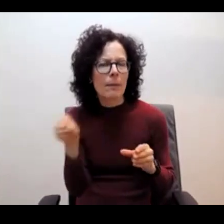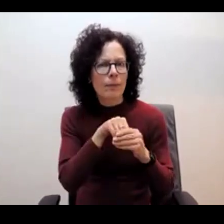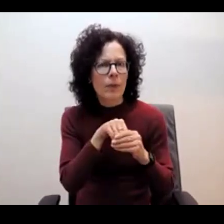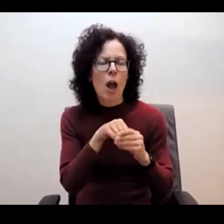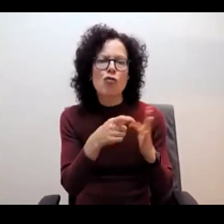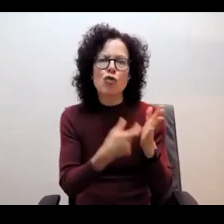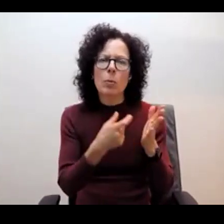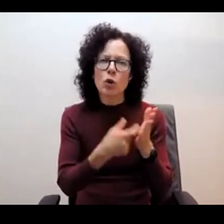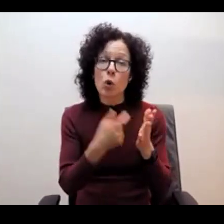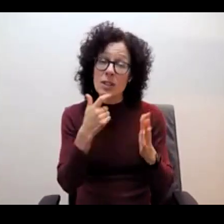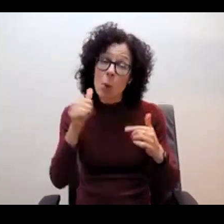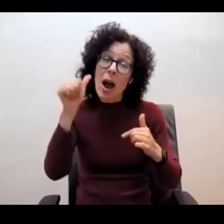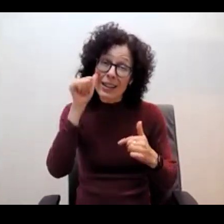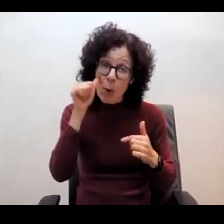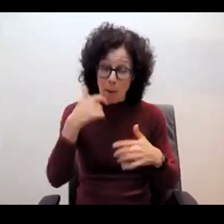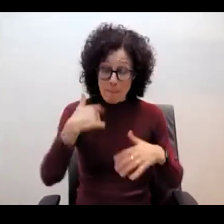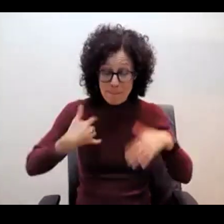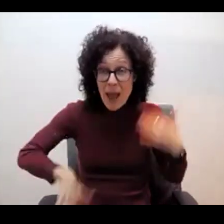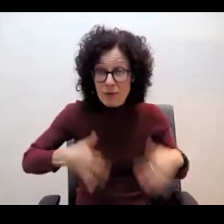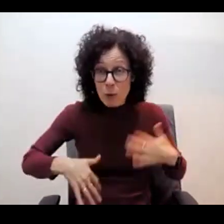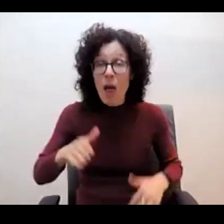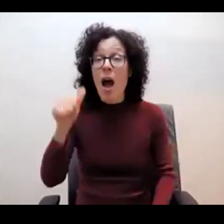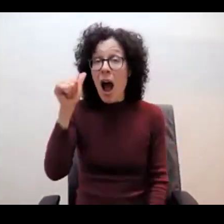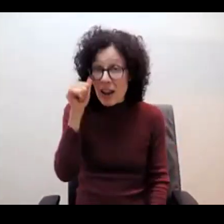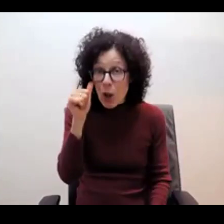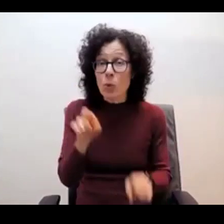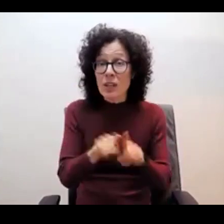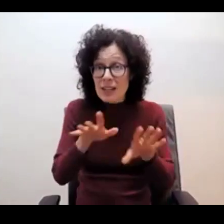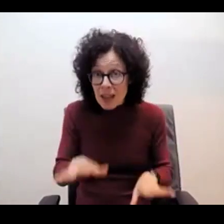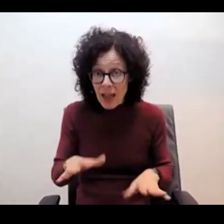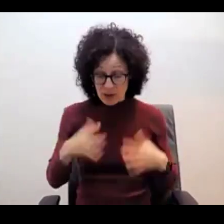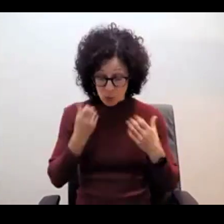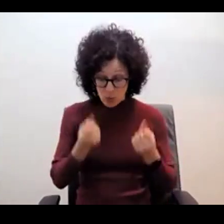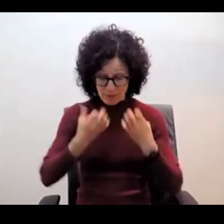that I know what it is to be in a body that experiences pain.